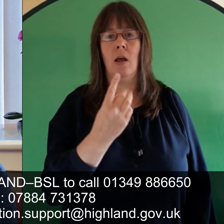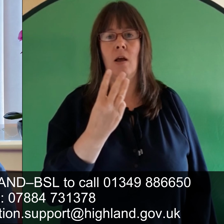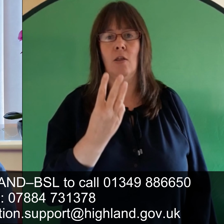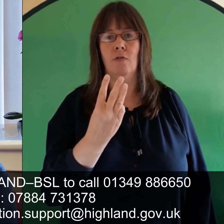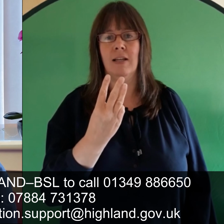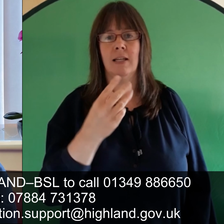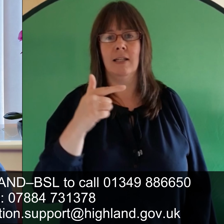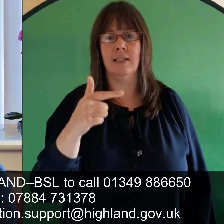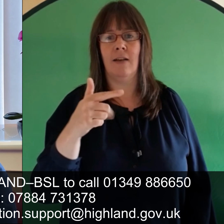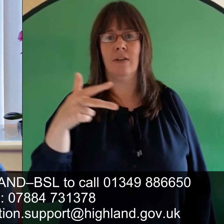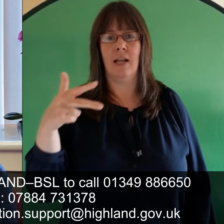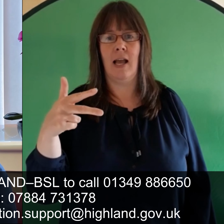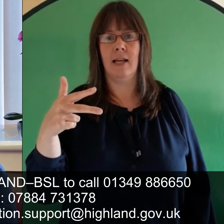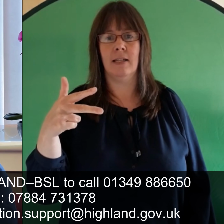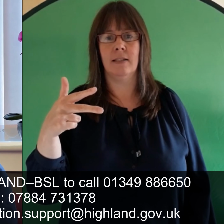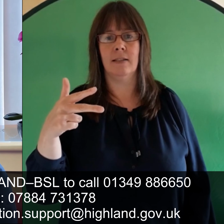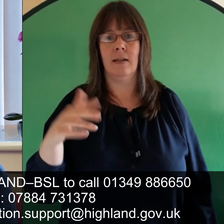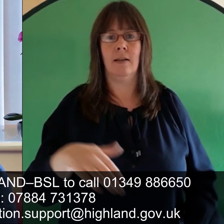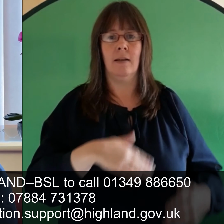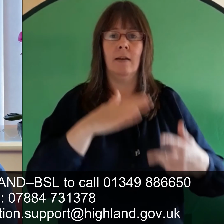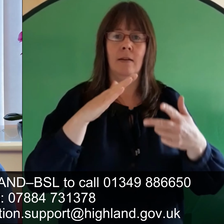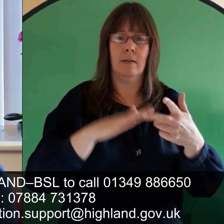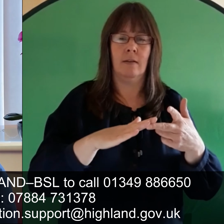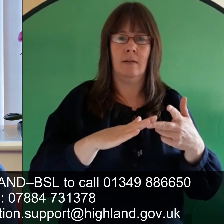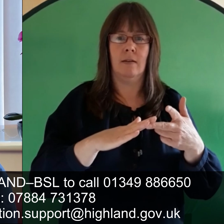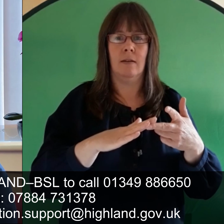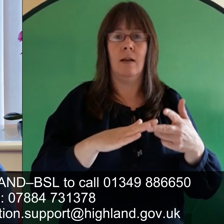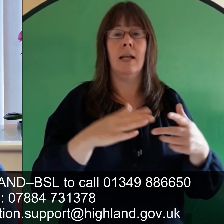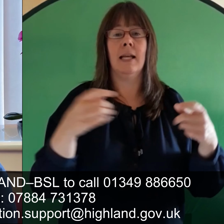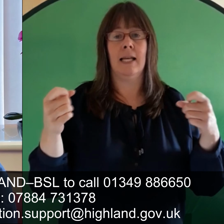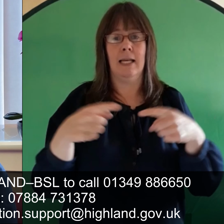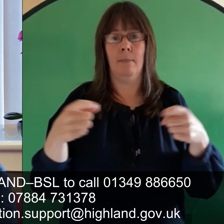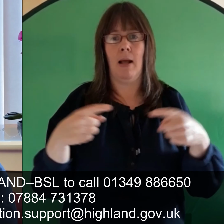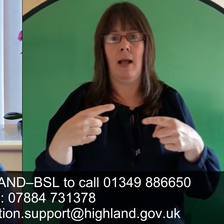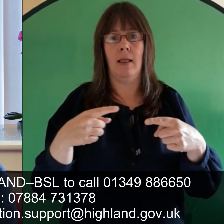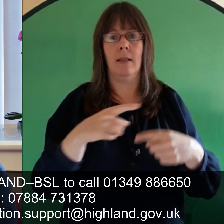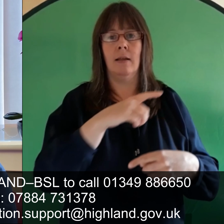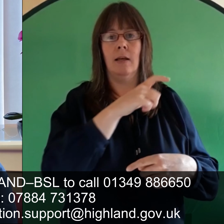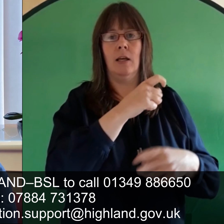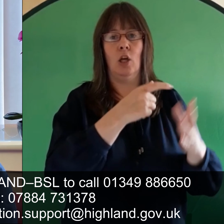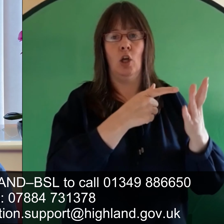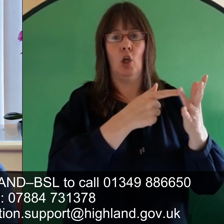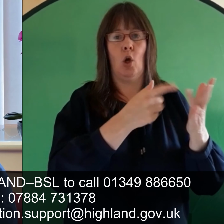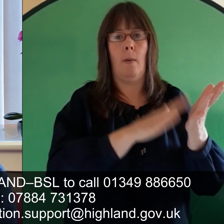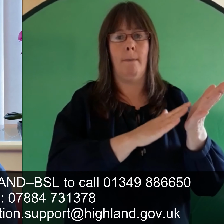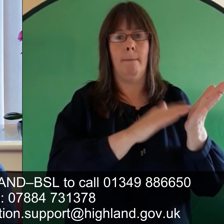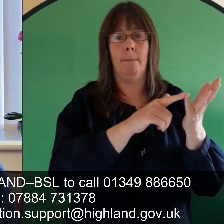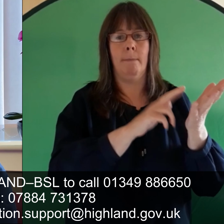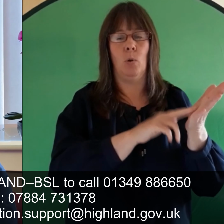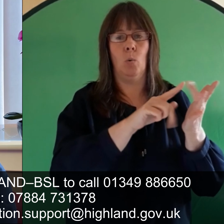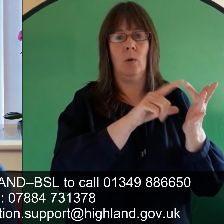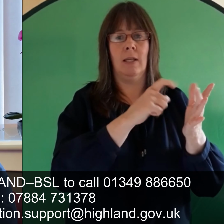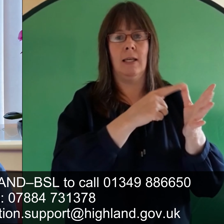378 Or email communication